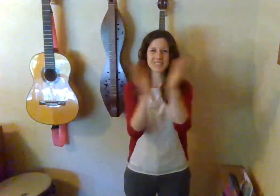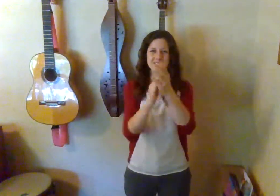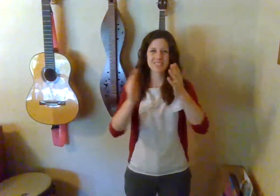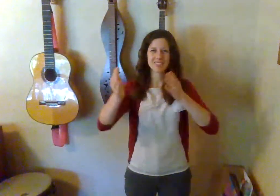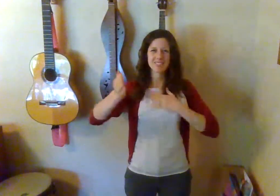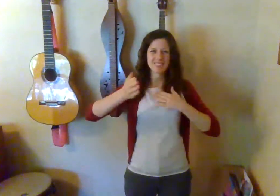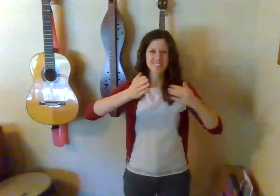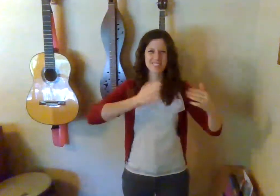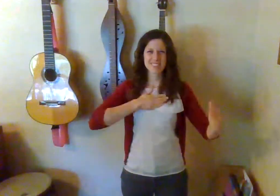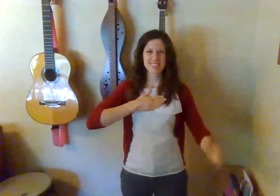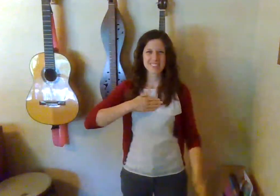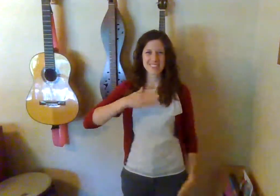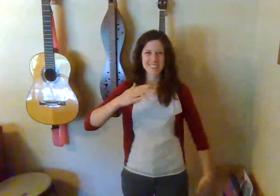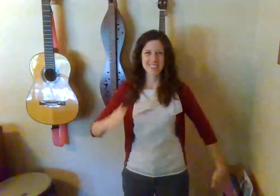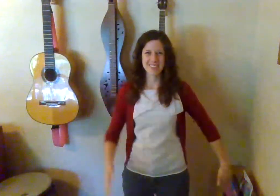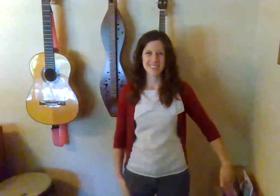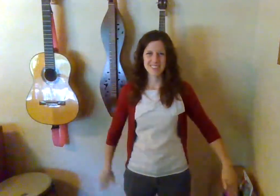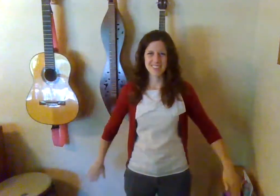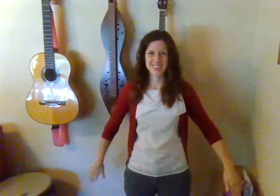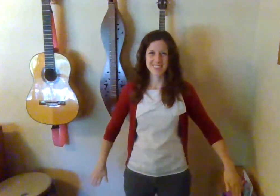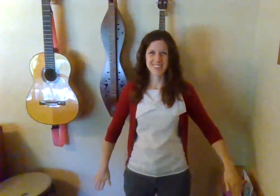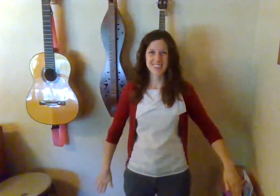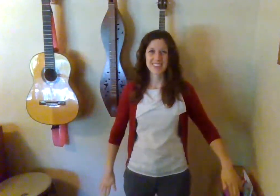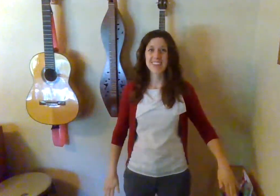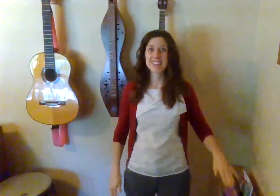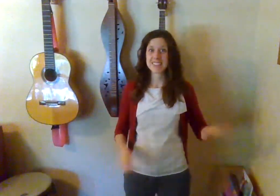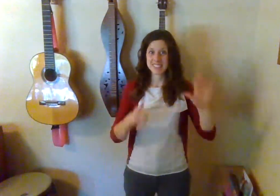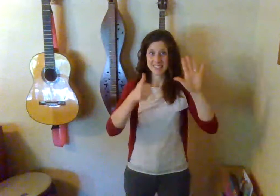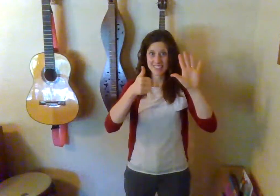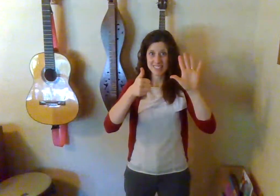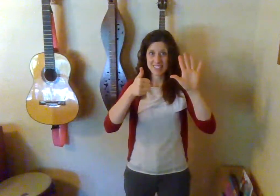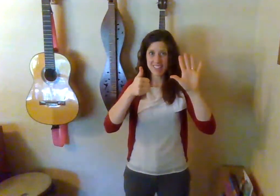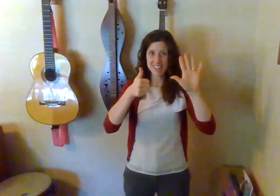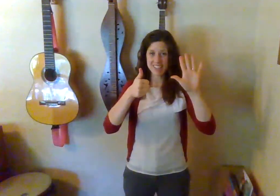six,